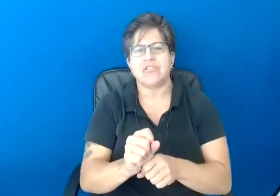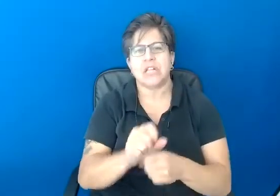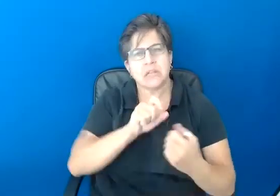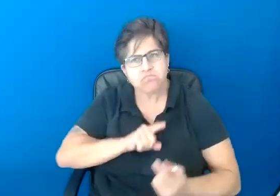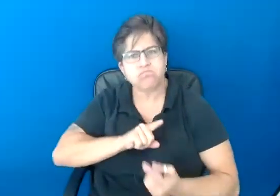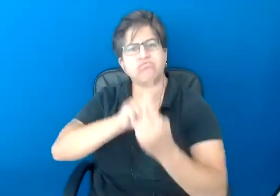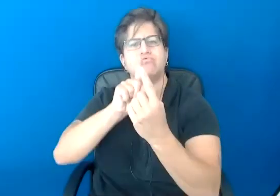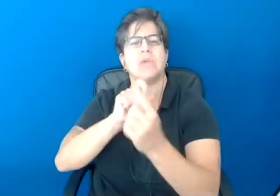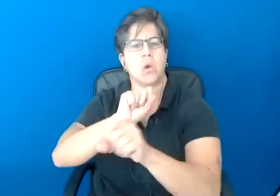But anyway,